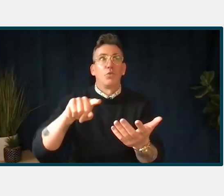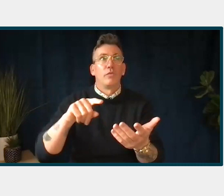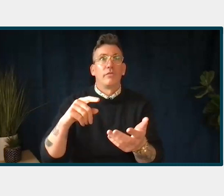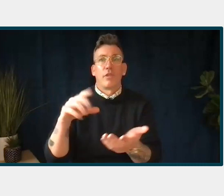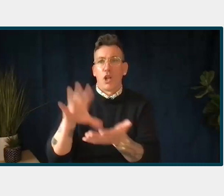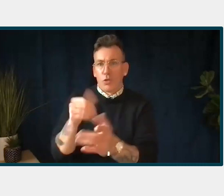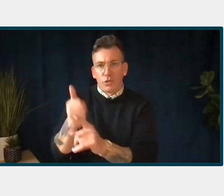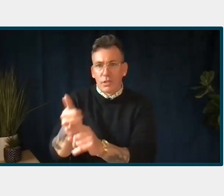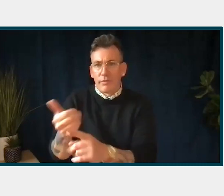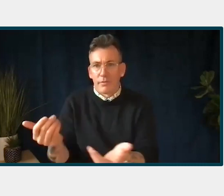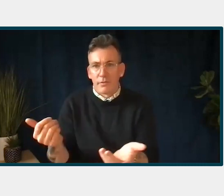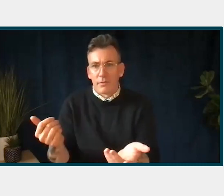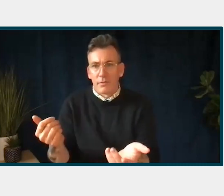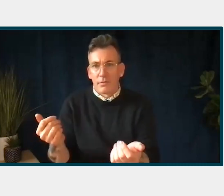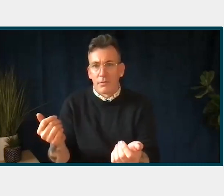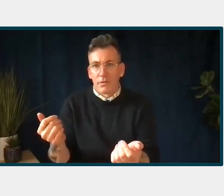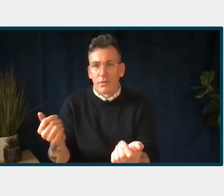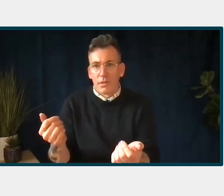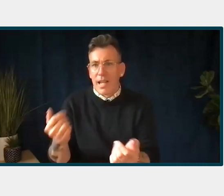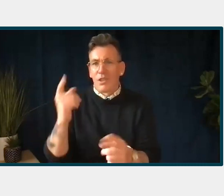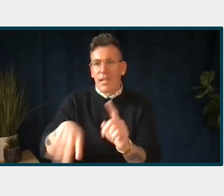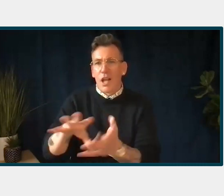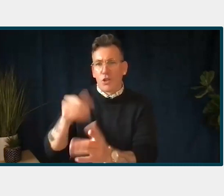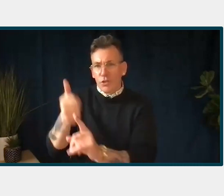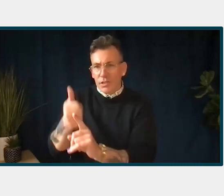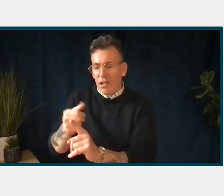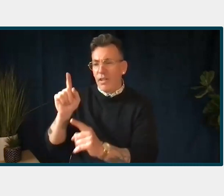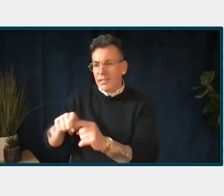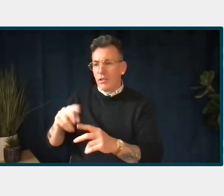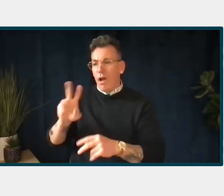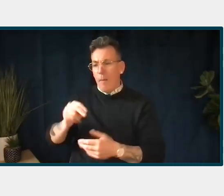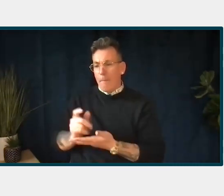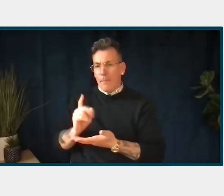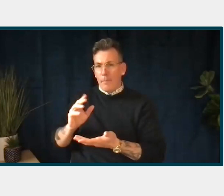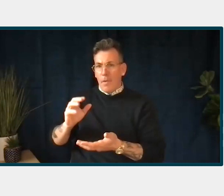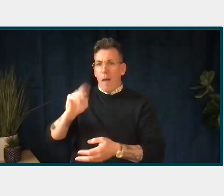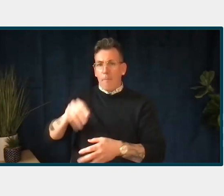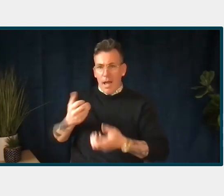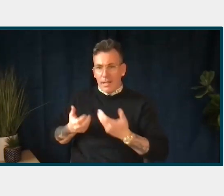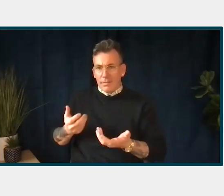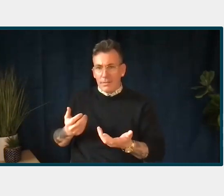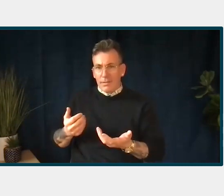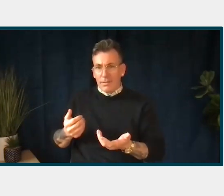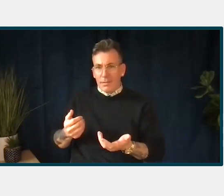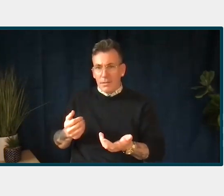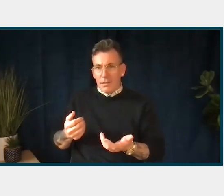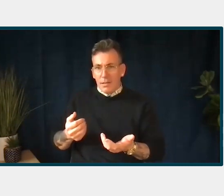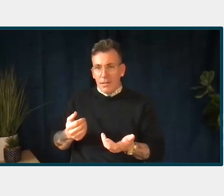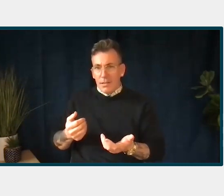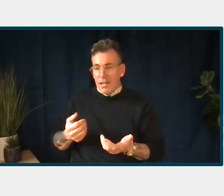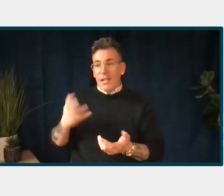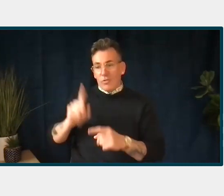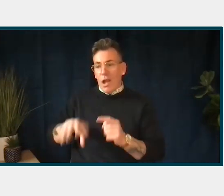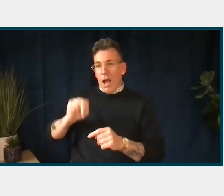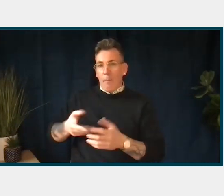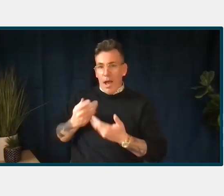And you can't be truly authentic until you've learned yourself who you are. And you can't learn yourself until you start that